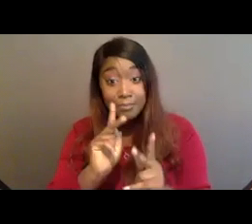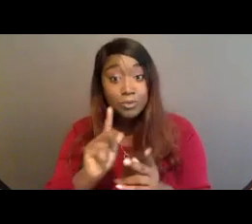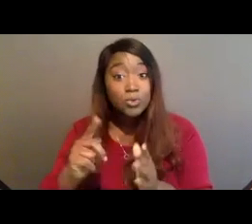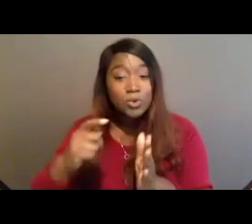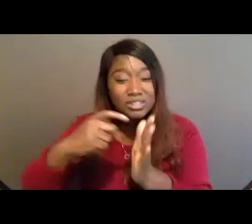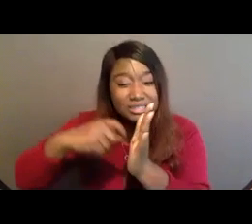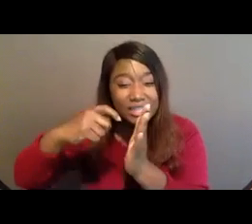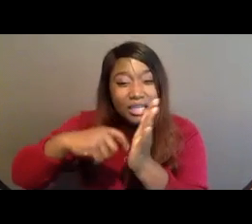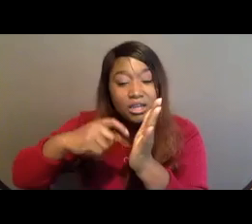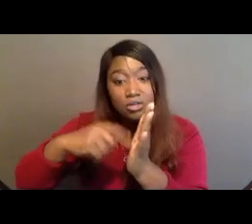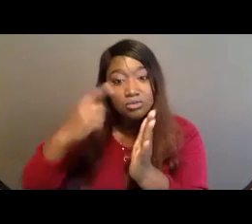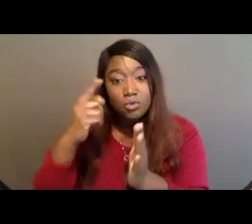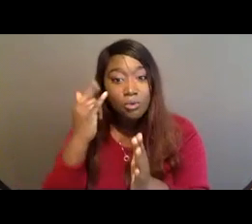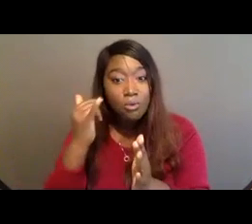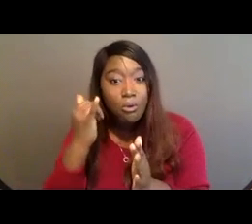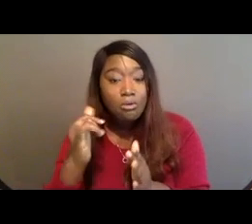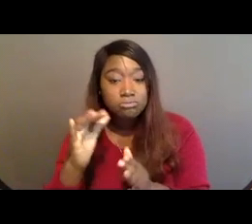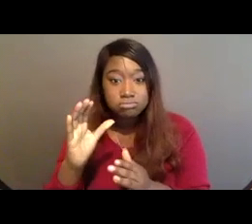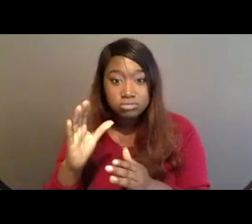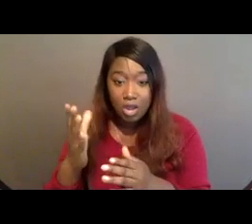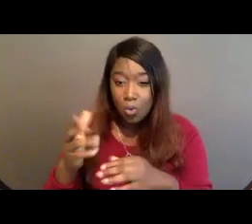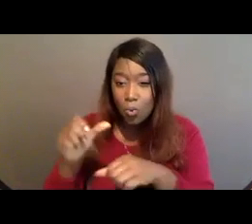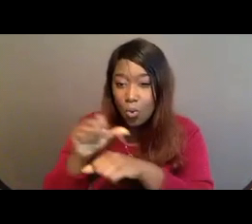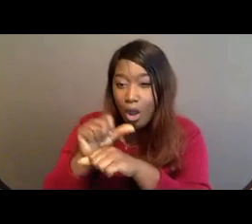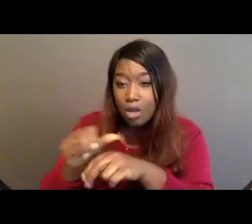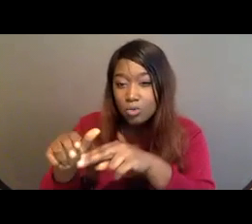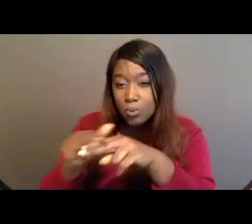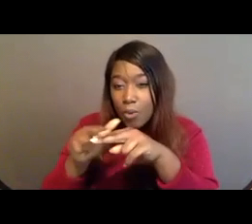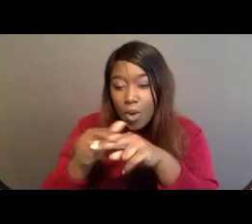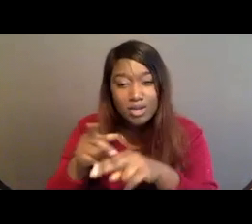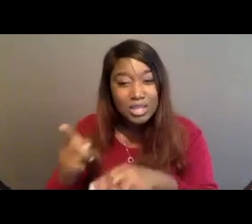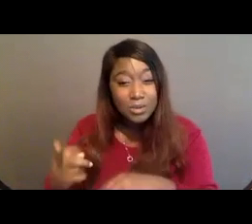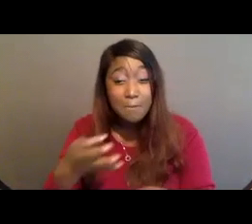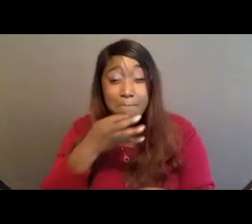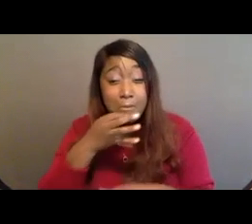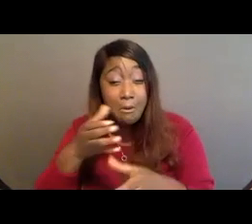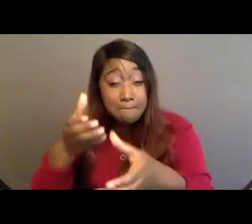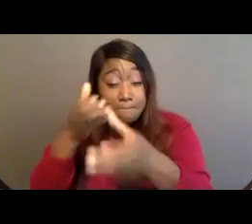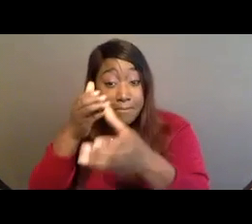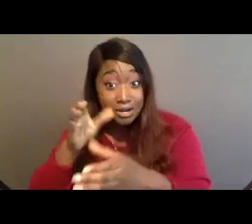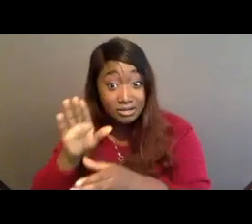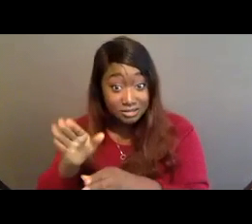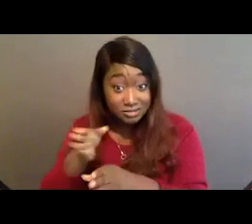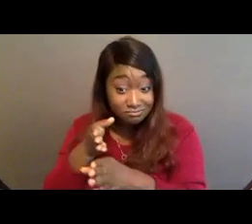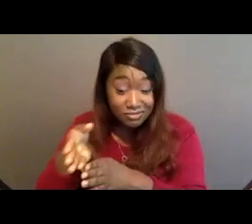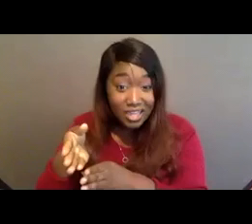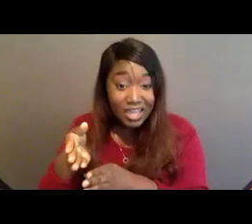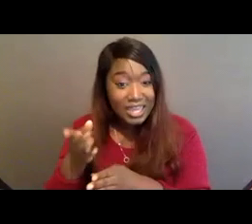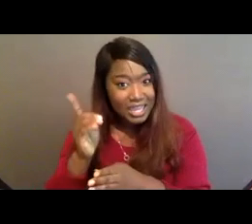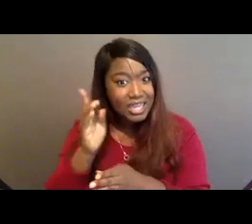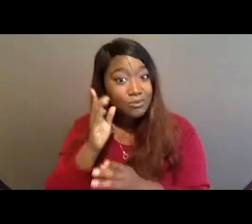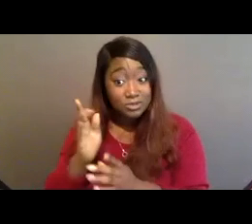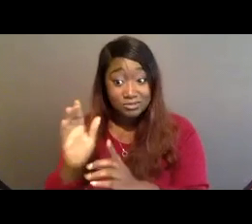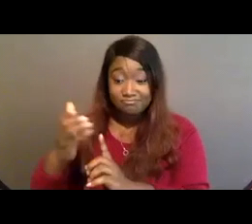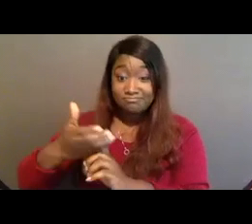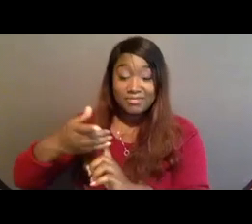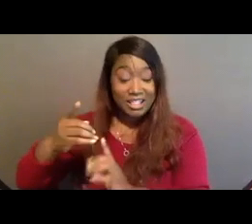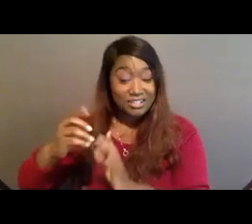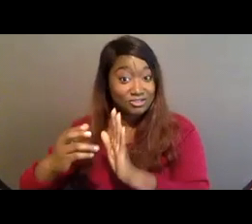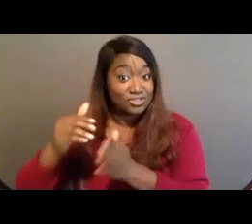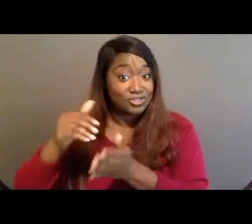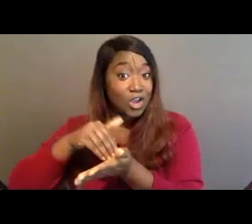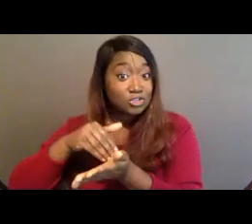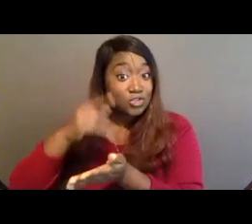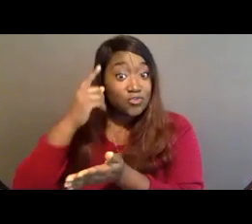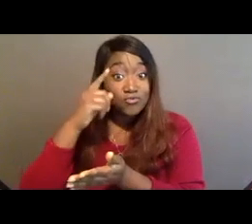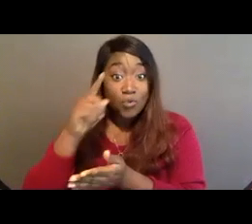at what he did, he became the doctor for everyone in the surrounding area, and was known affectionately